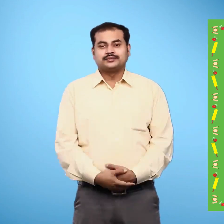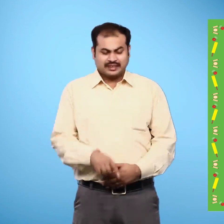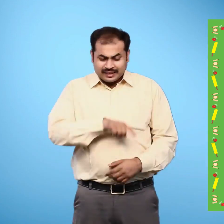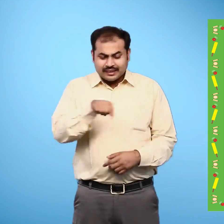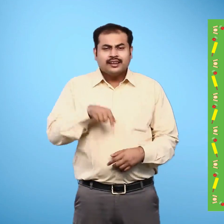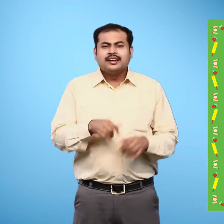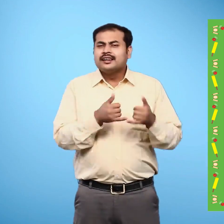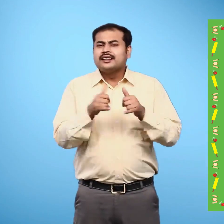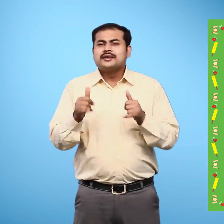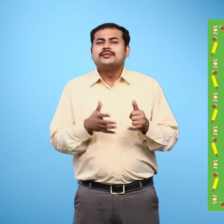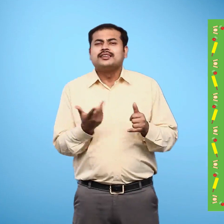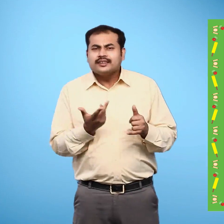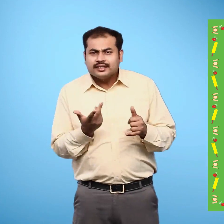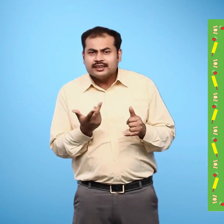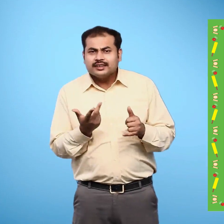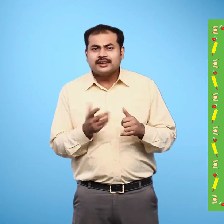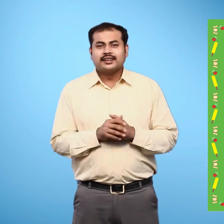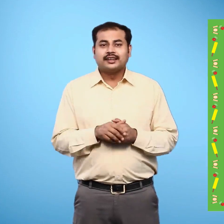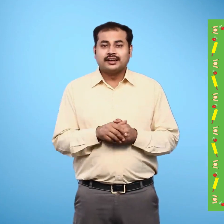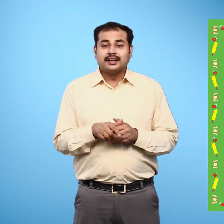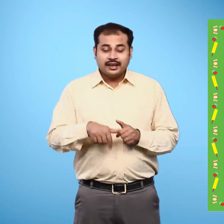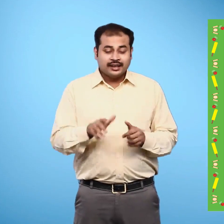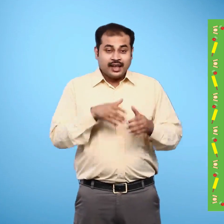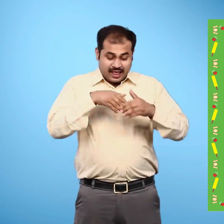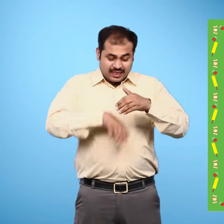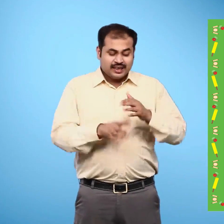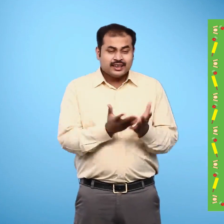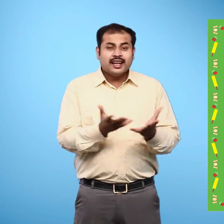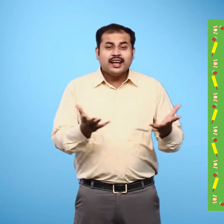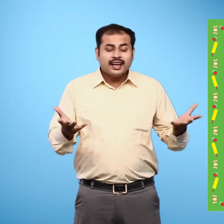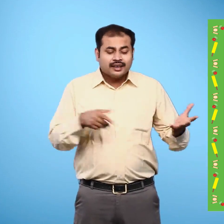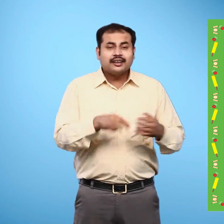The game is Guess Its Name.